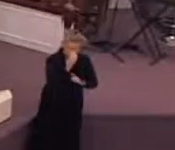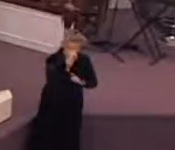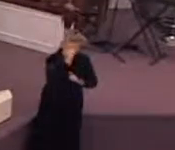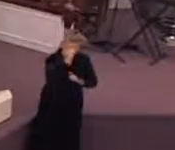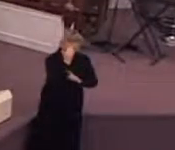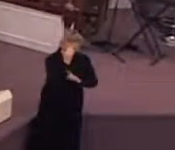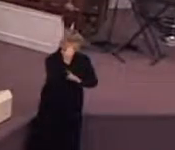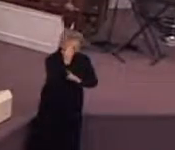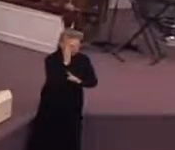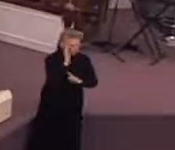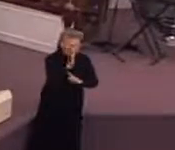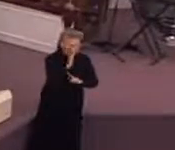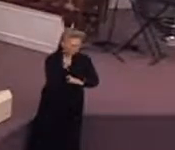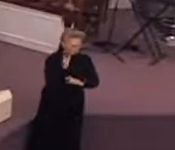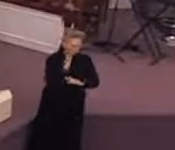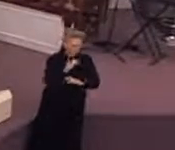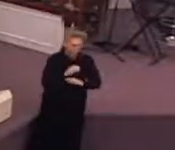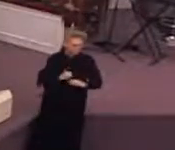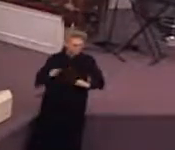the forces of evil.